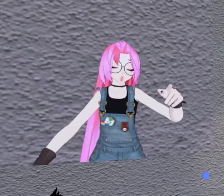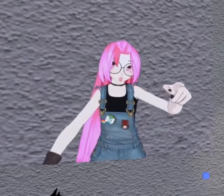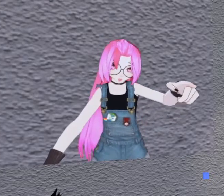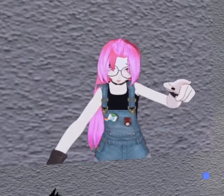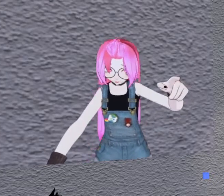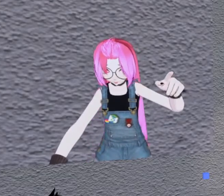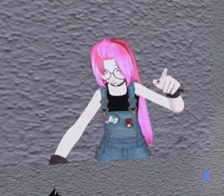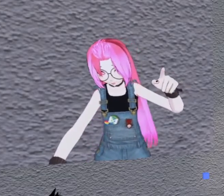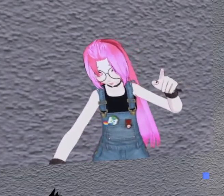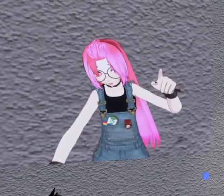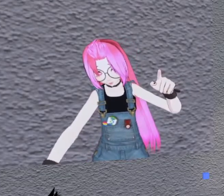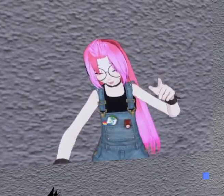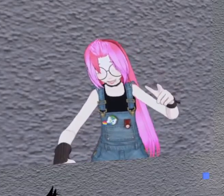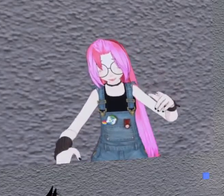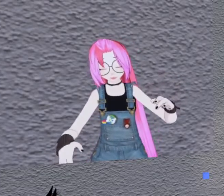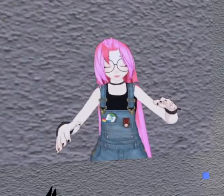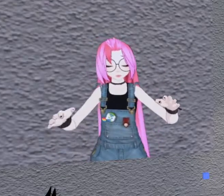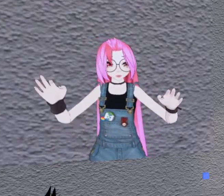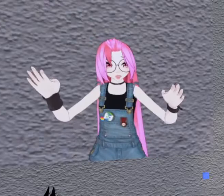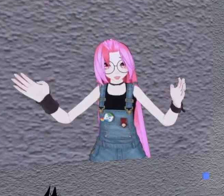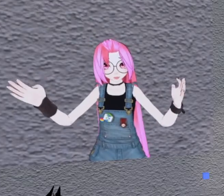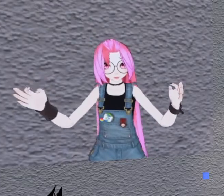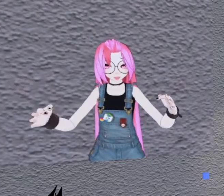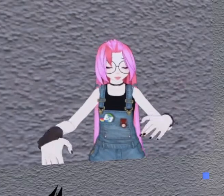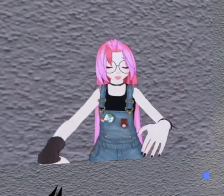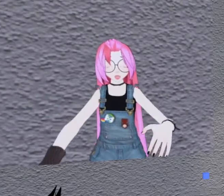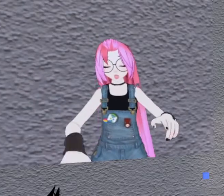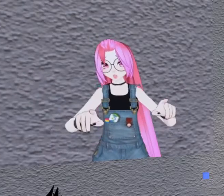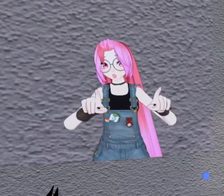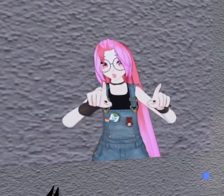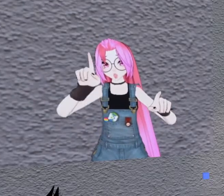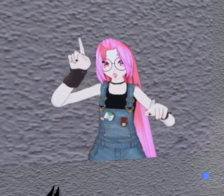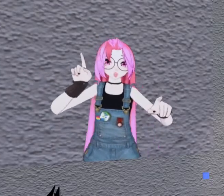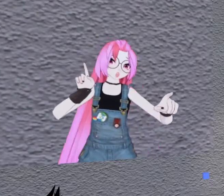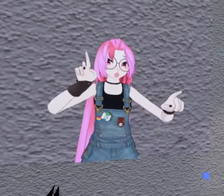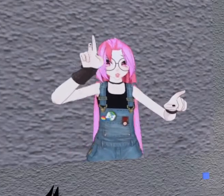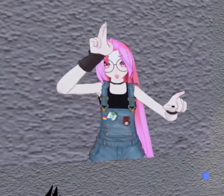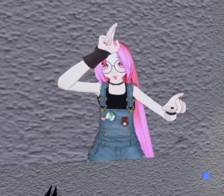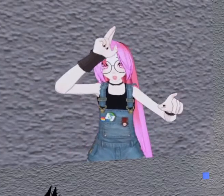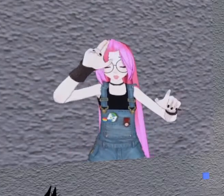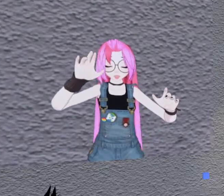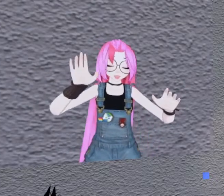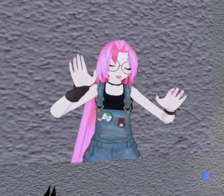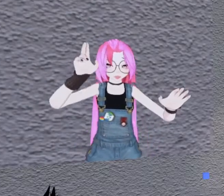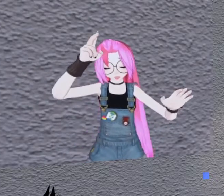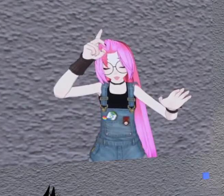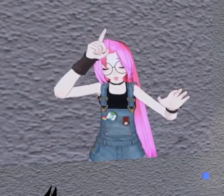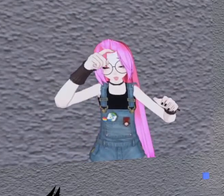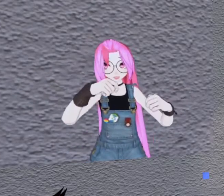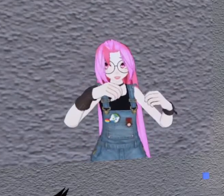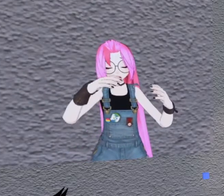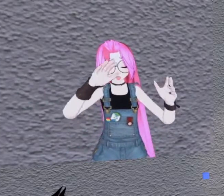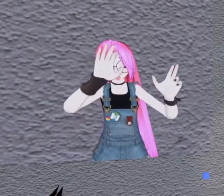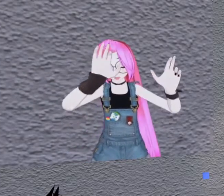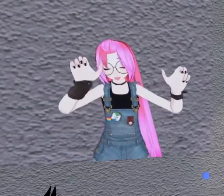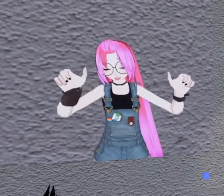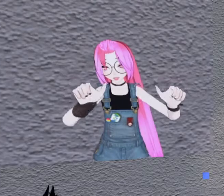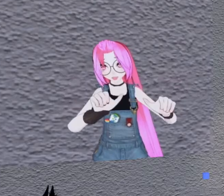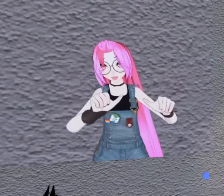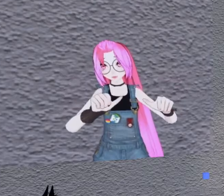France. Yeah. Yeah. Also, Mr. Dummy, he has the museum with a